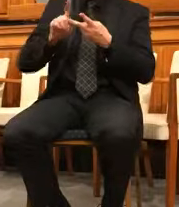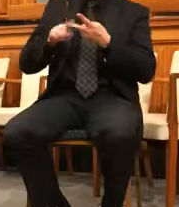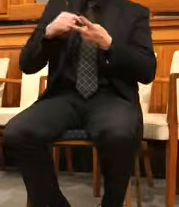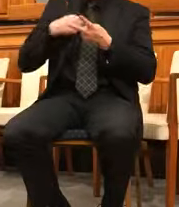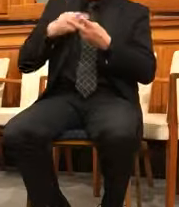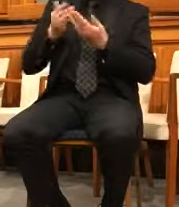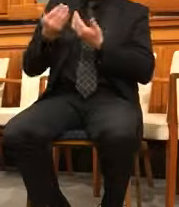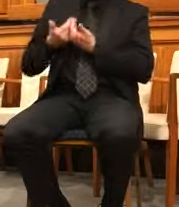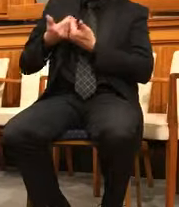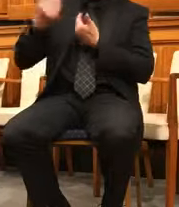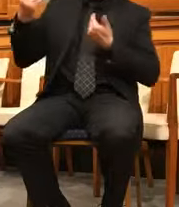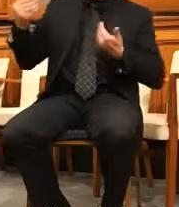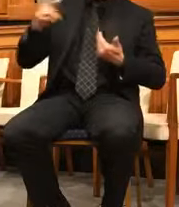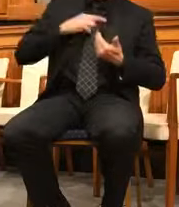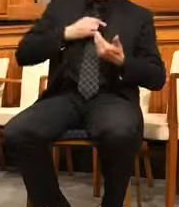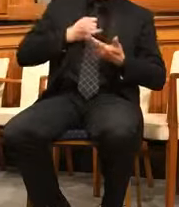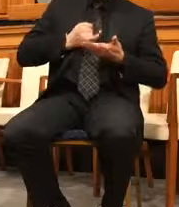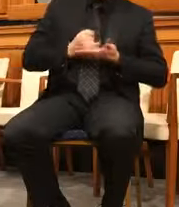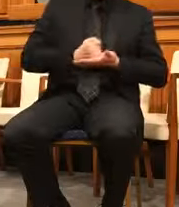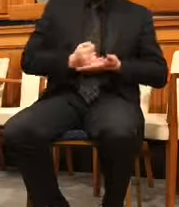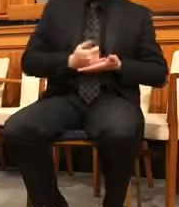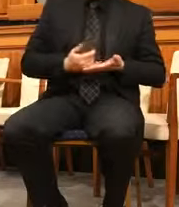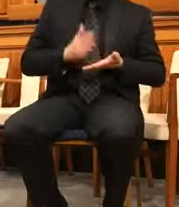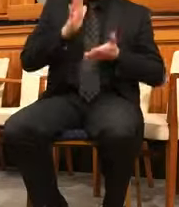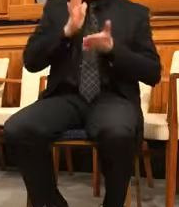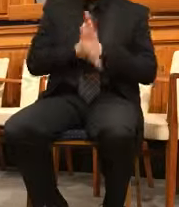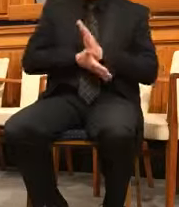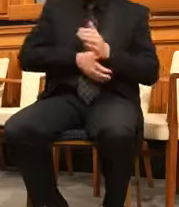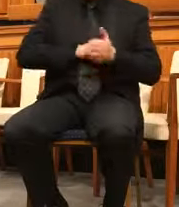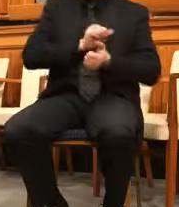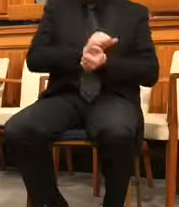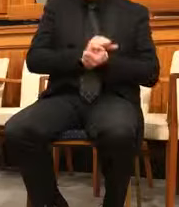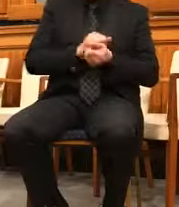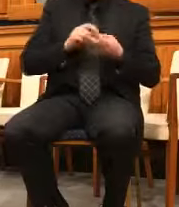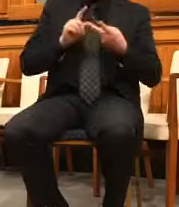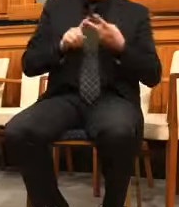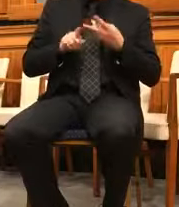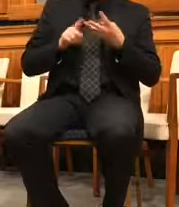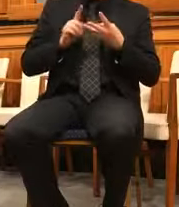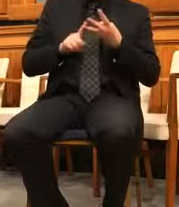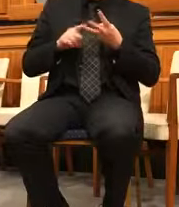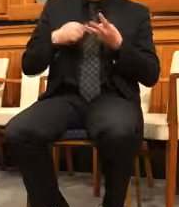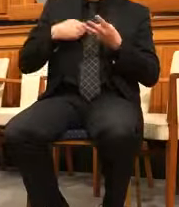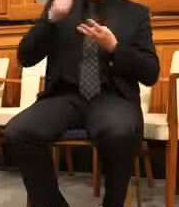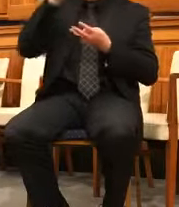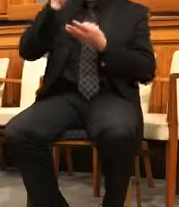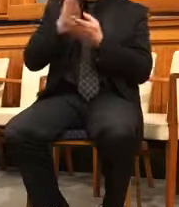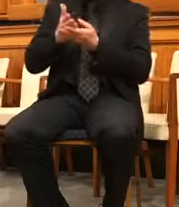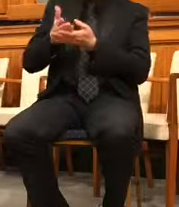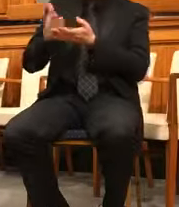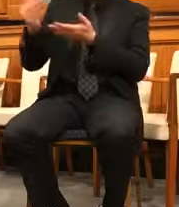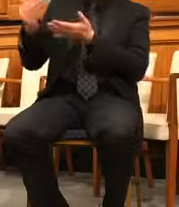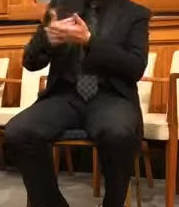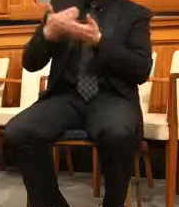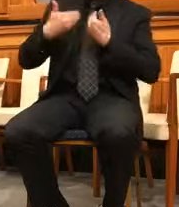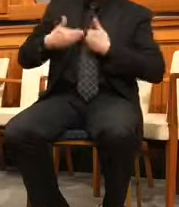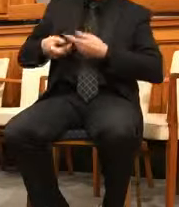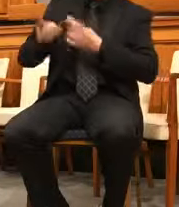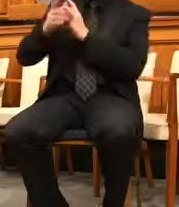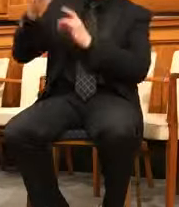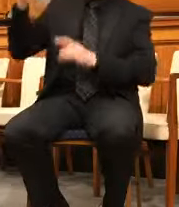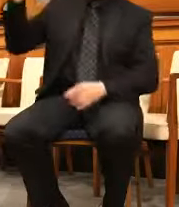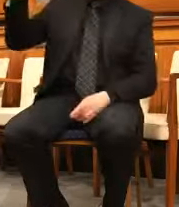am depraved and corrupt and a sinner. But I believe God has sent a Saviour, Jesus Christ the